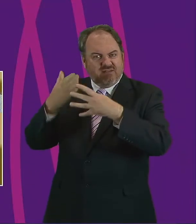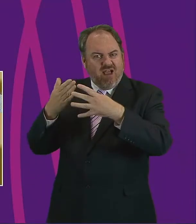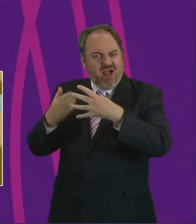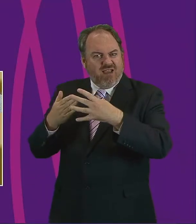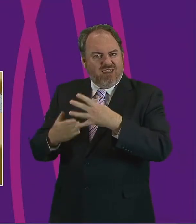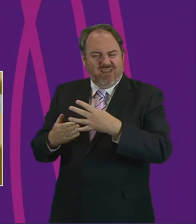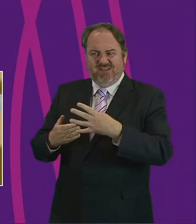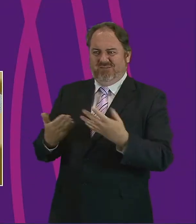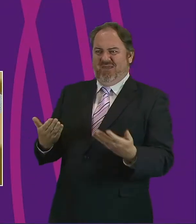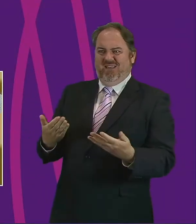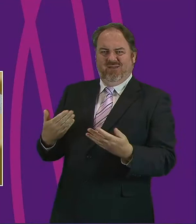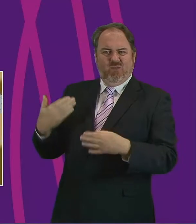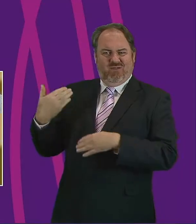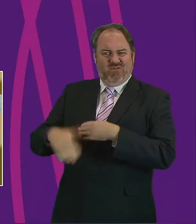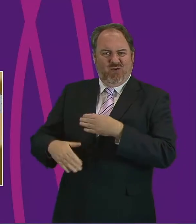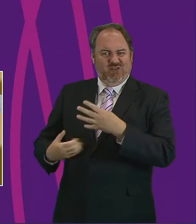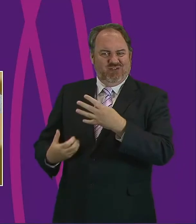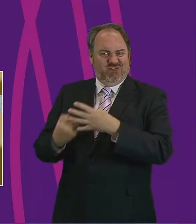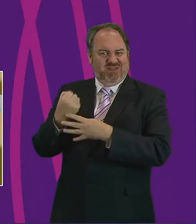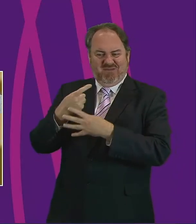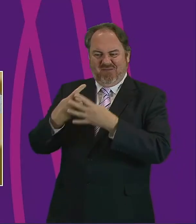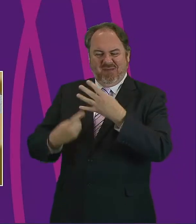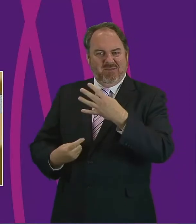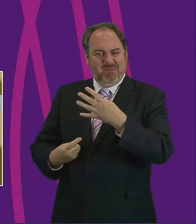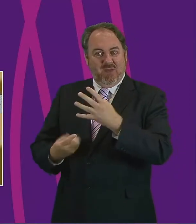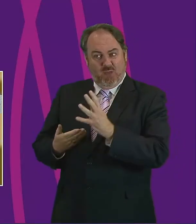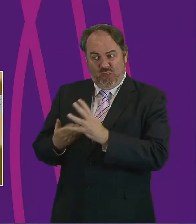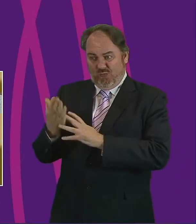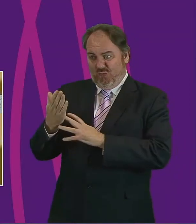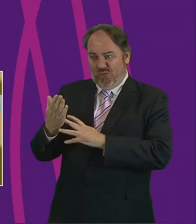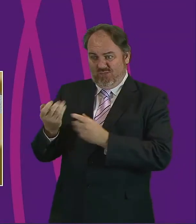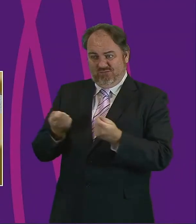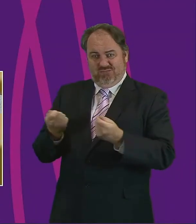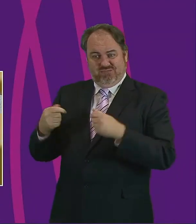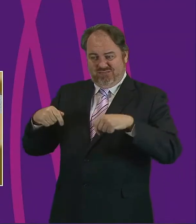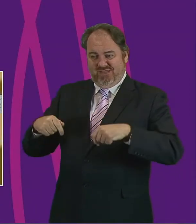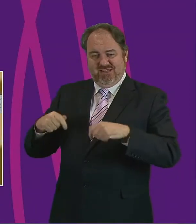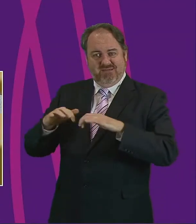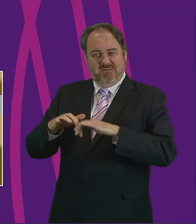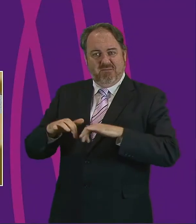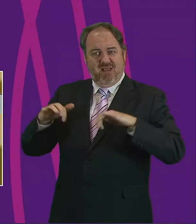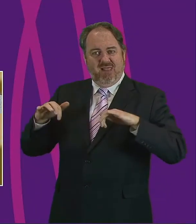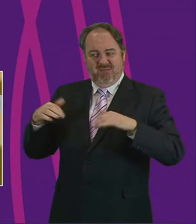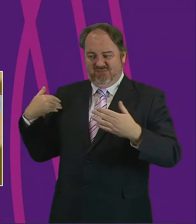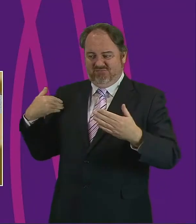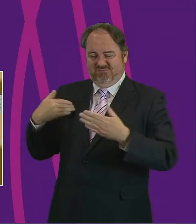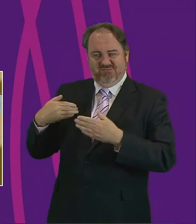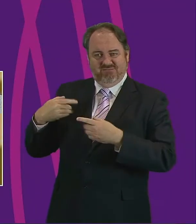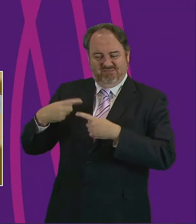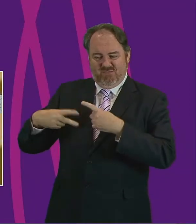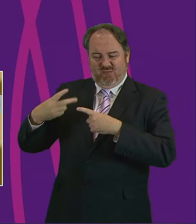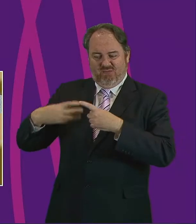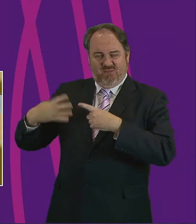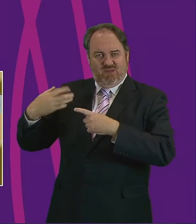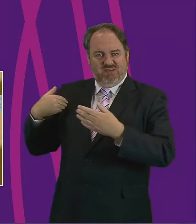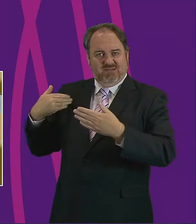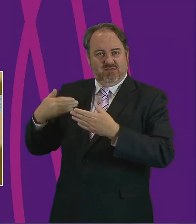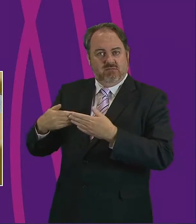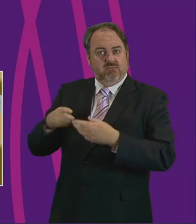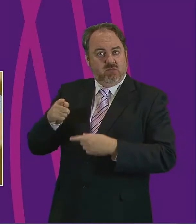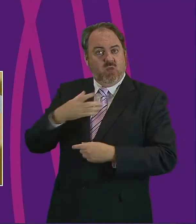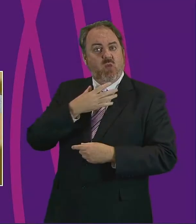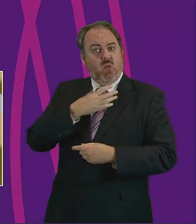we're not. Throughout this Parliament, the First Minister has, I believe, genuinely wanted Scotland to